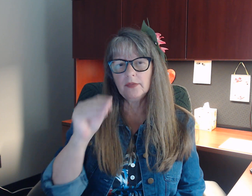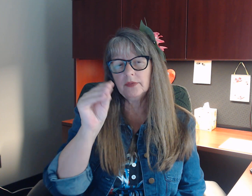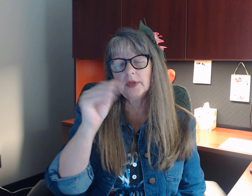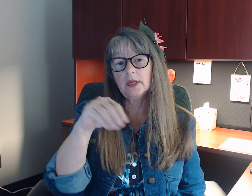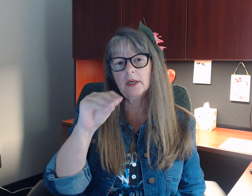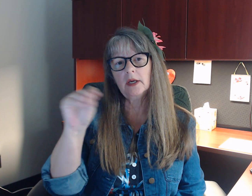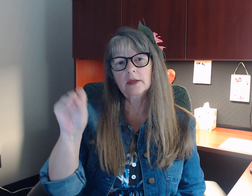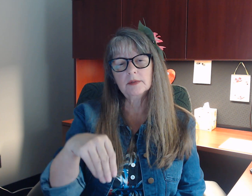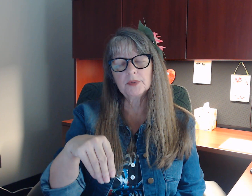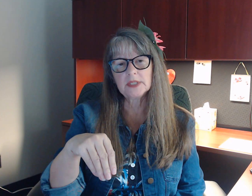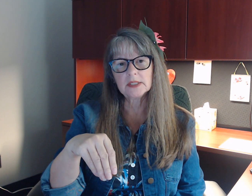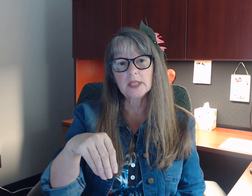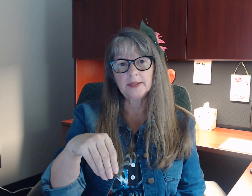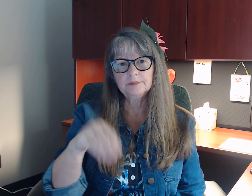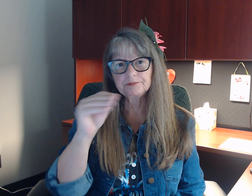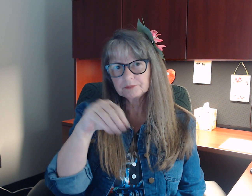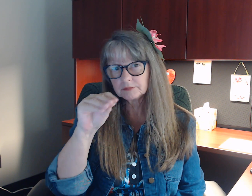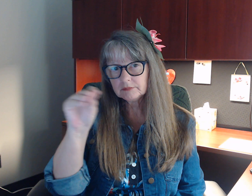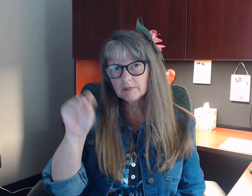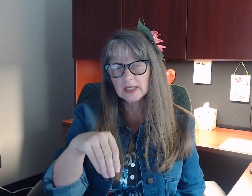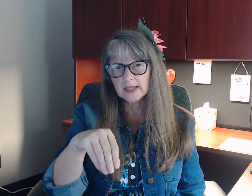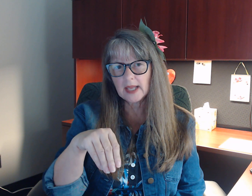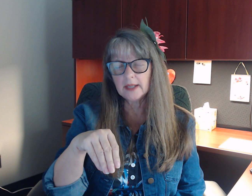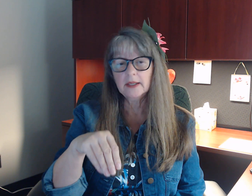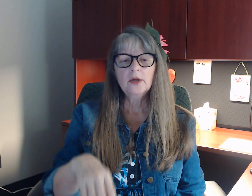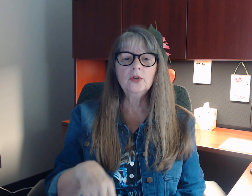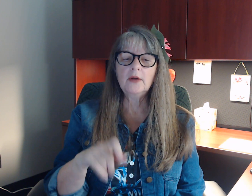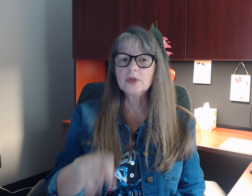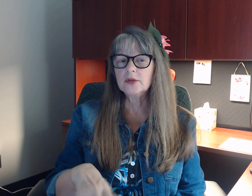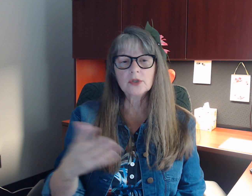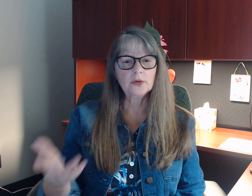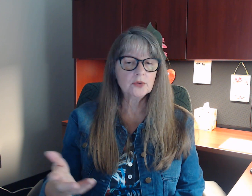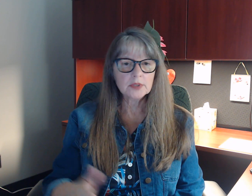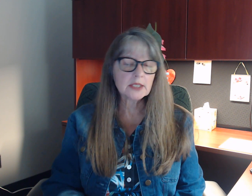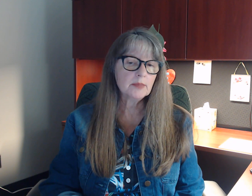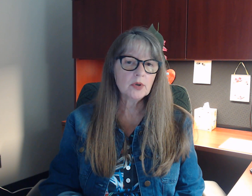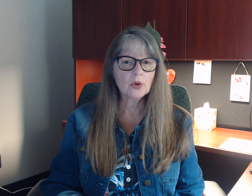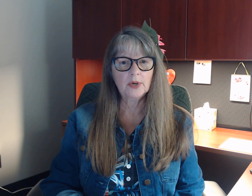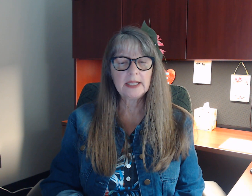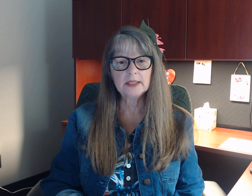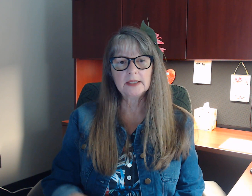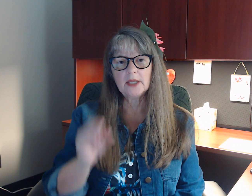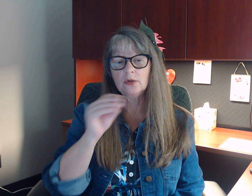the percent sign like that. You don't have to necessarily do a decimal or anything like that. You can say,